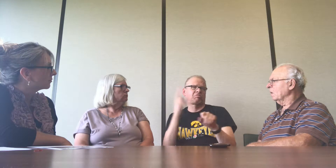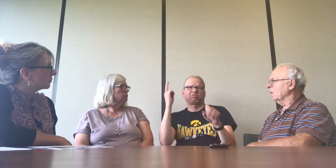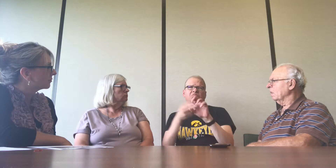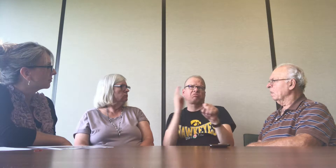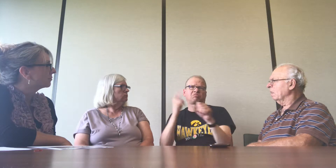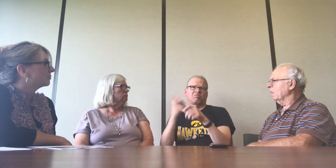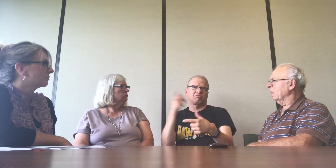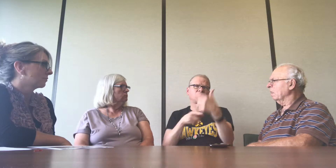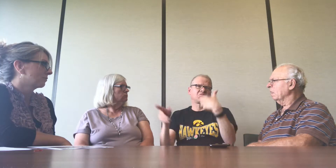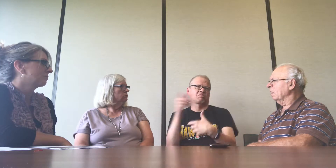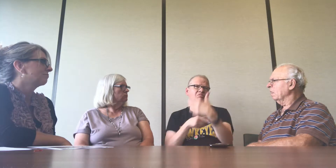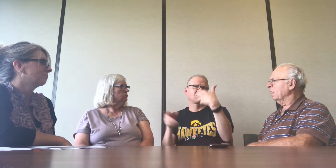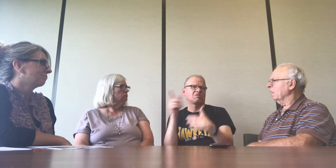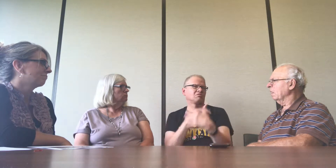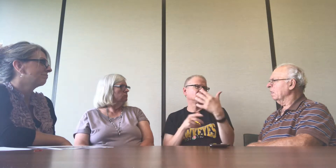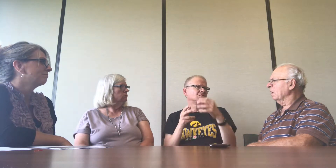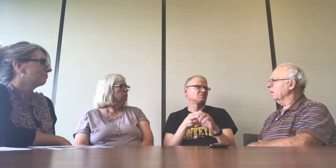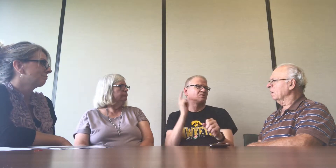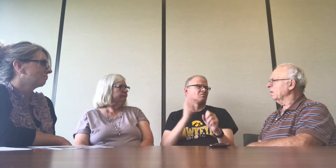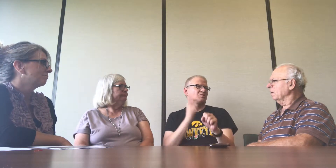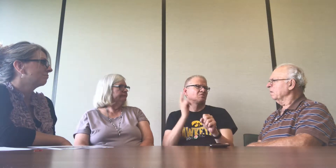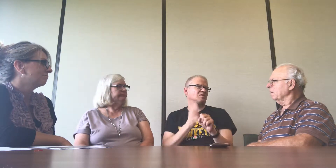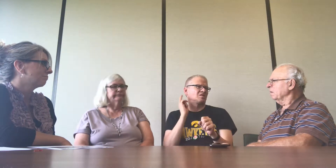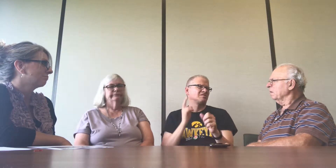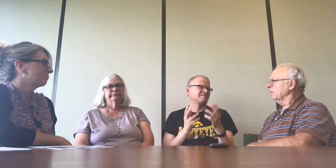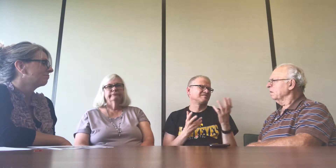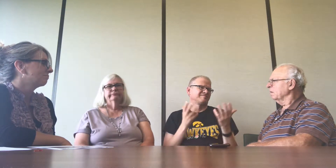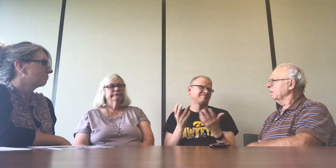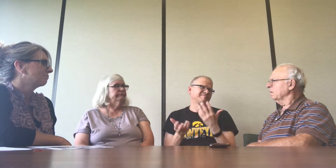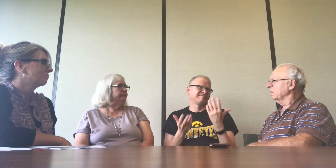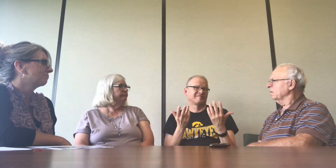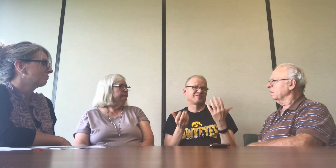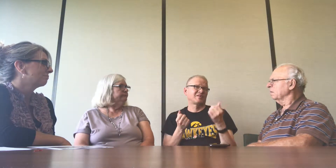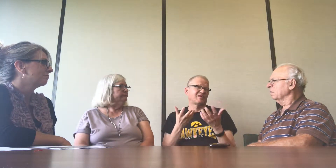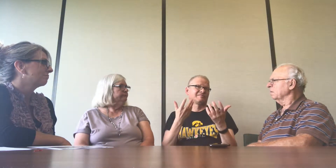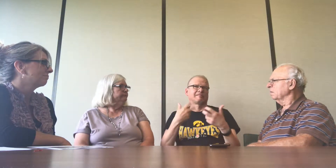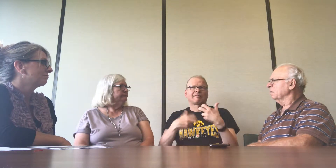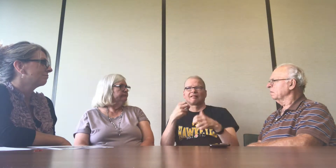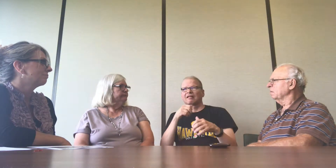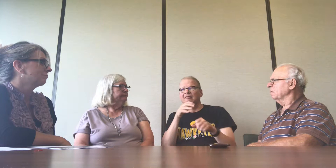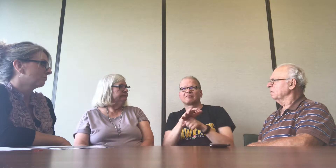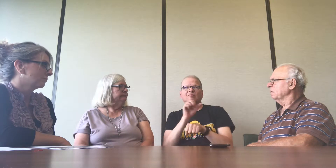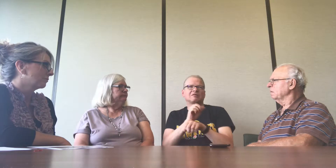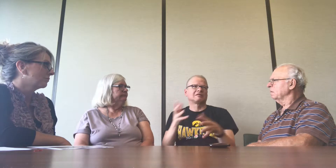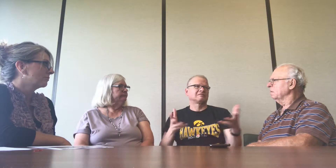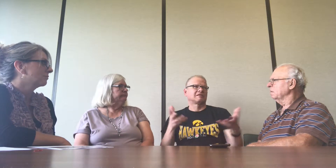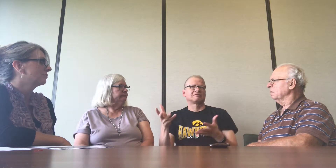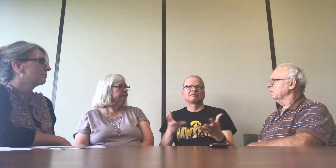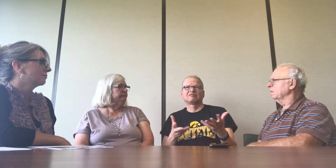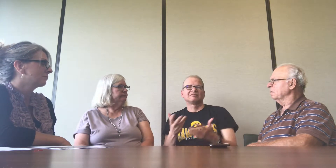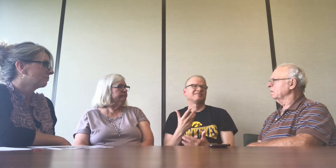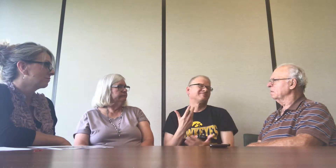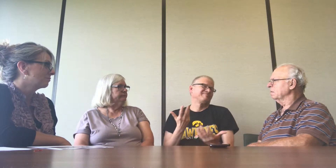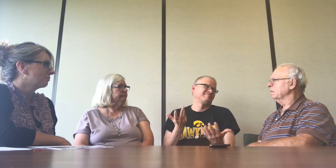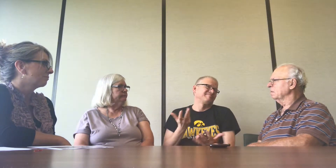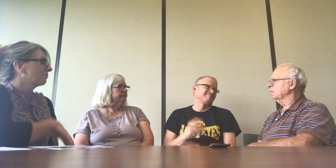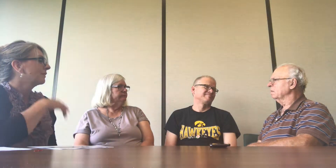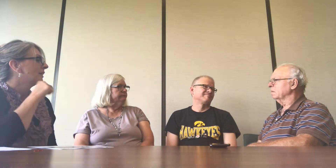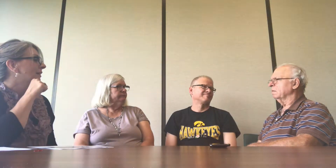nursing homes have a hard time keeping staff. There's a lot of turnover, and they're really struggling. It's really